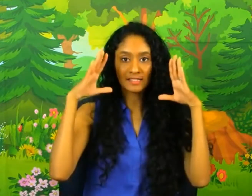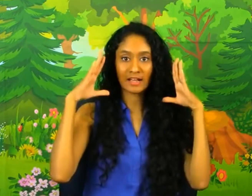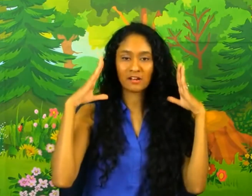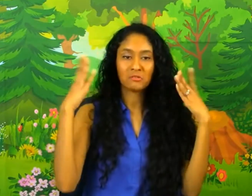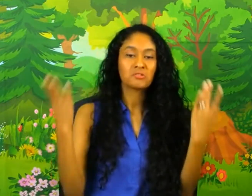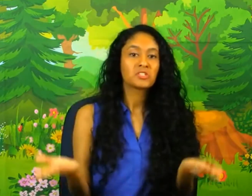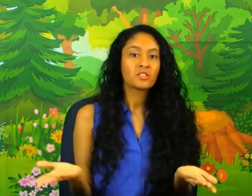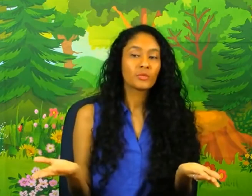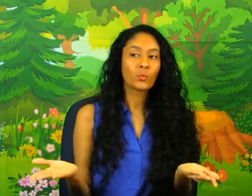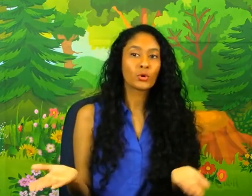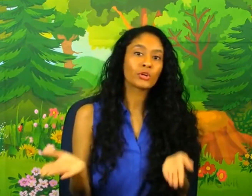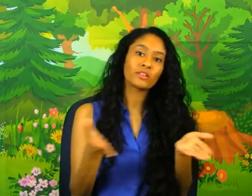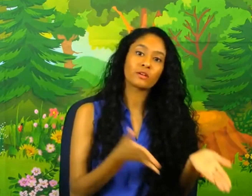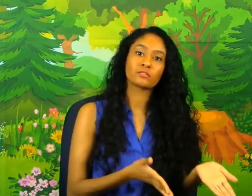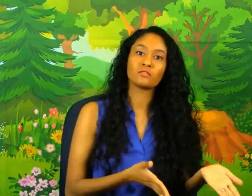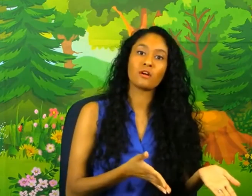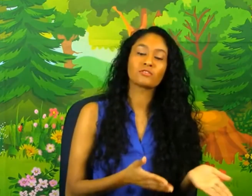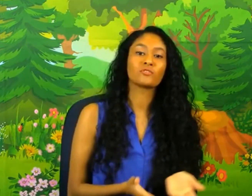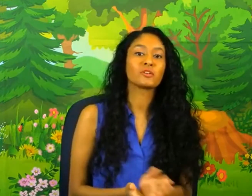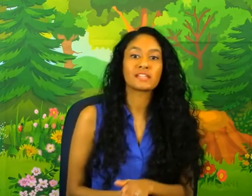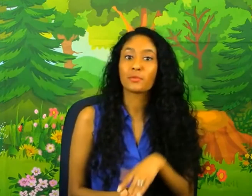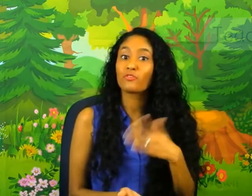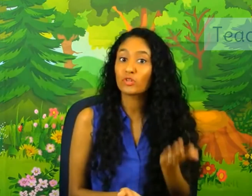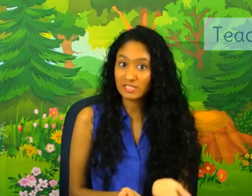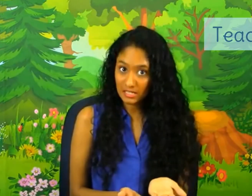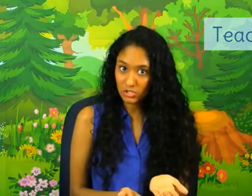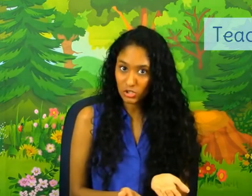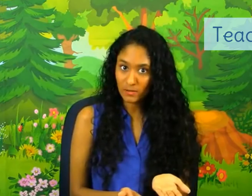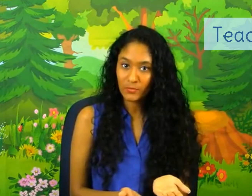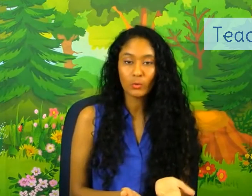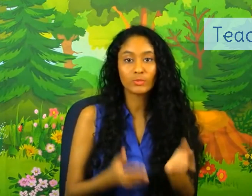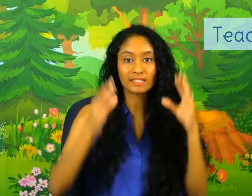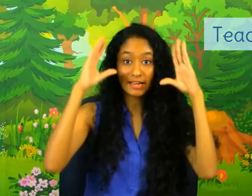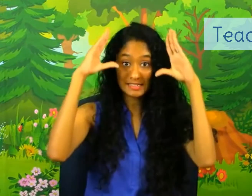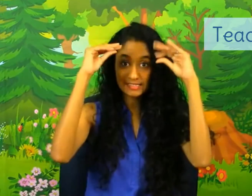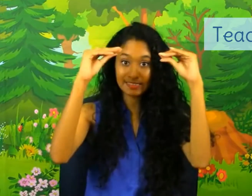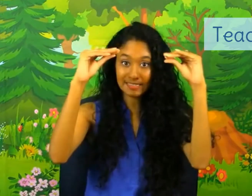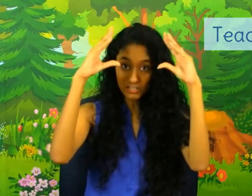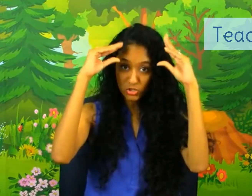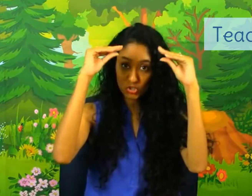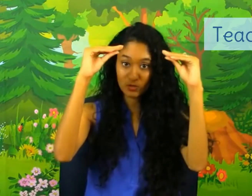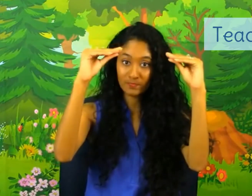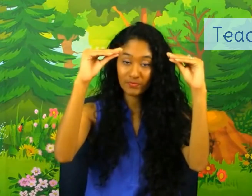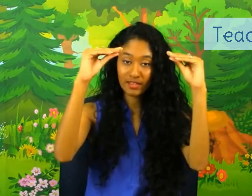sign the word that goes along. So for example, for teacher, we would sign teach and